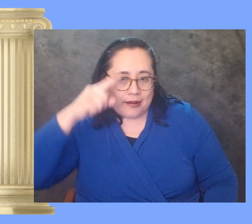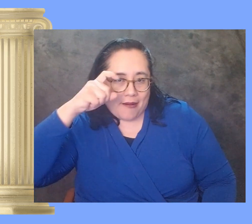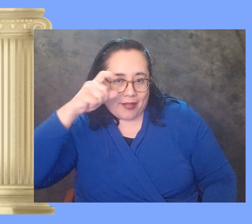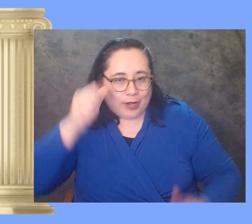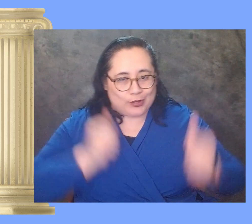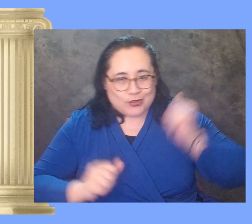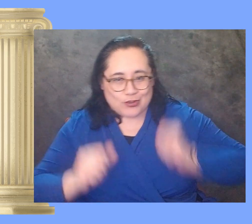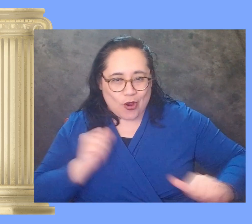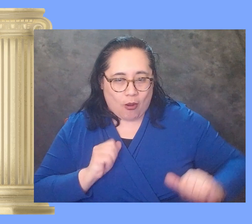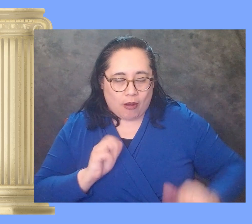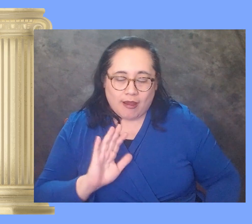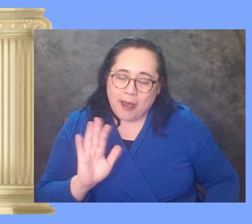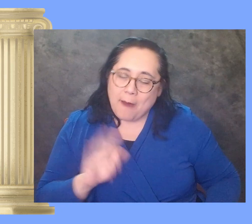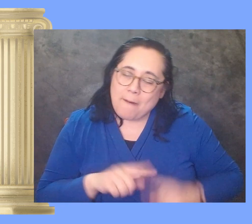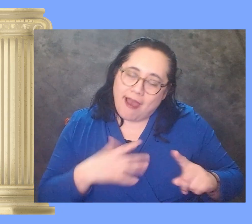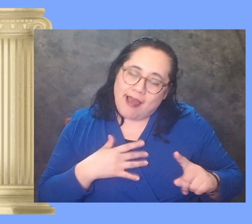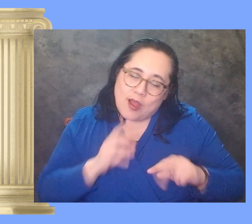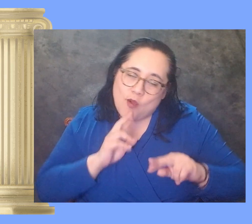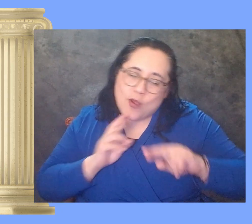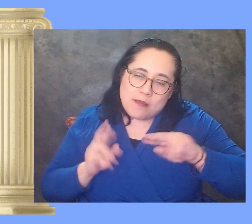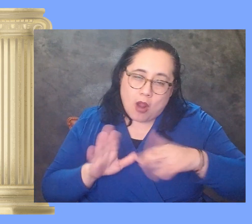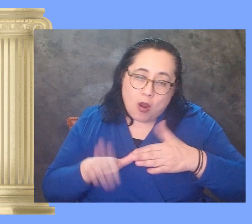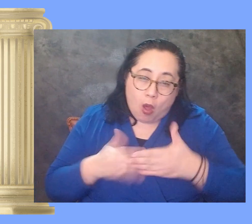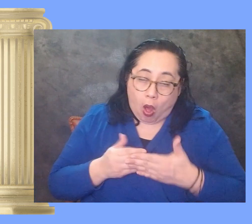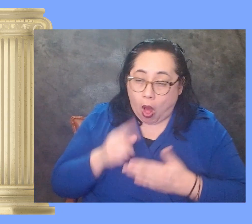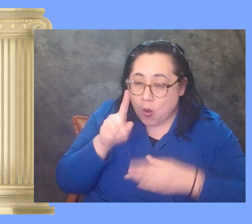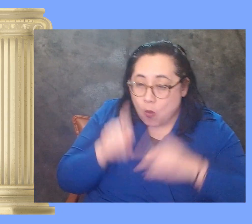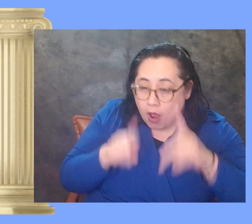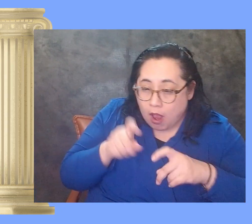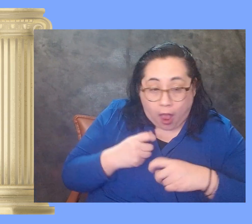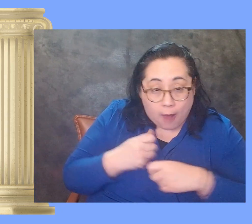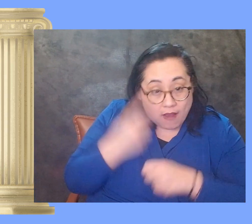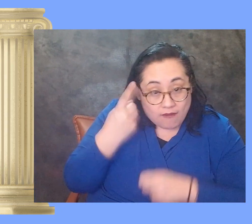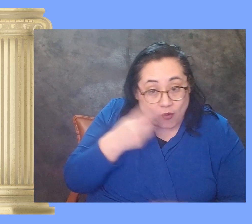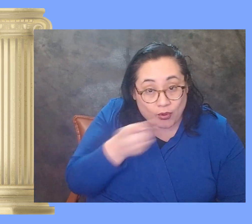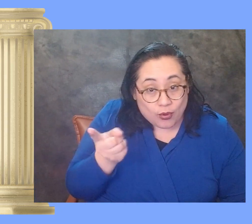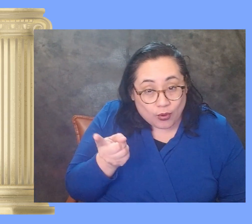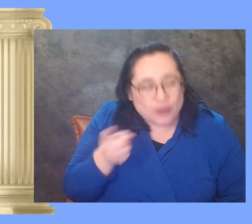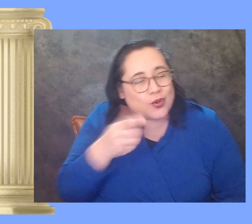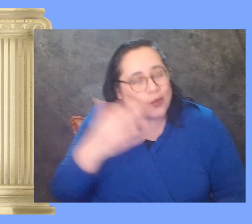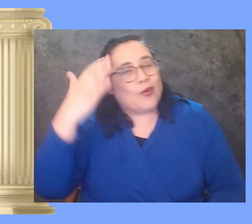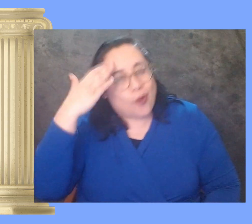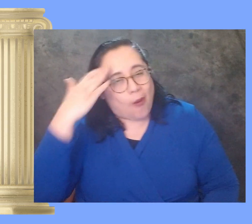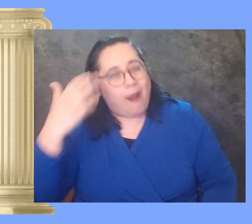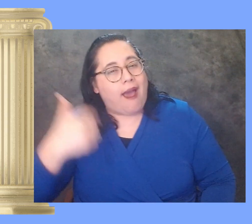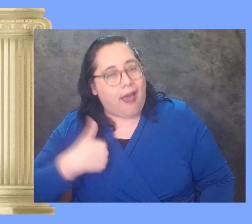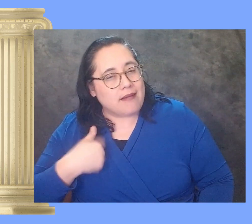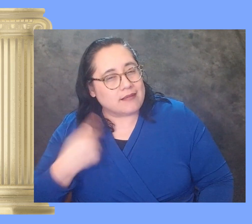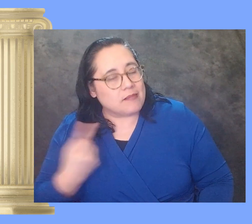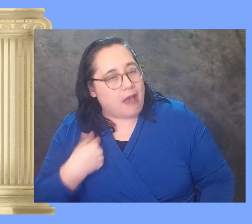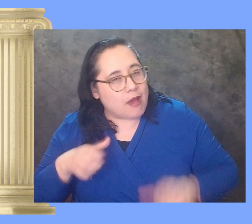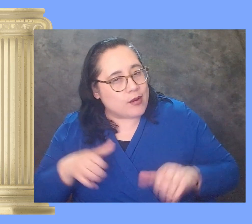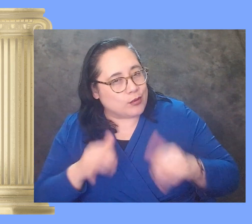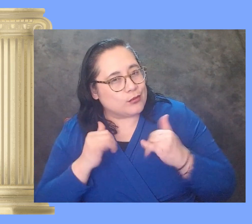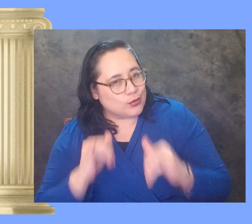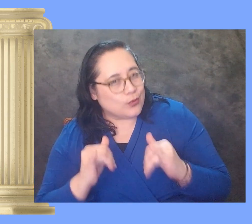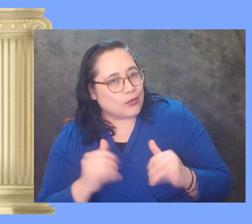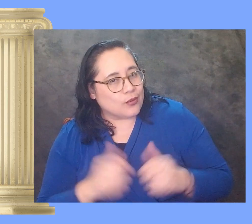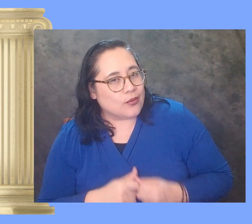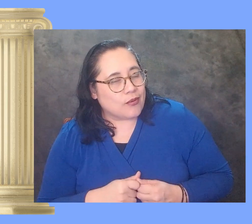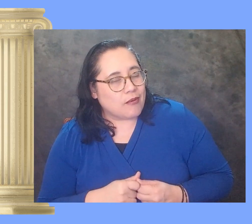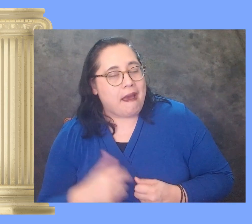This doesn't mean that this is the Arlene show, but every time I ask questions, I want you to know that I've done the